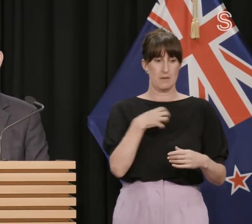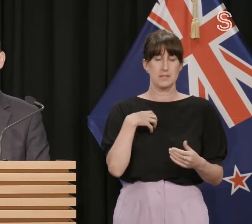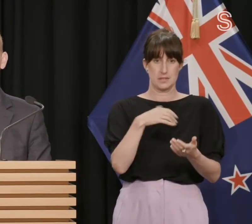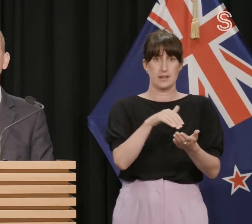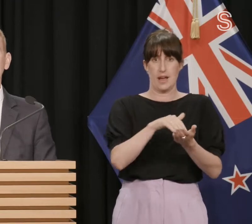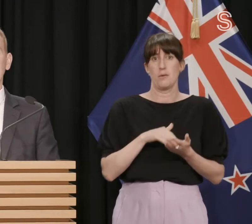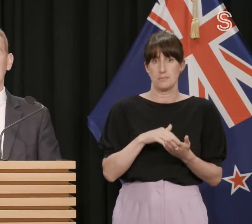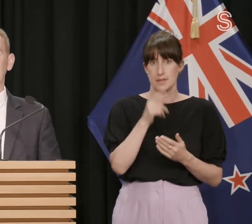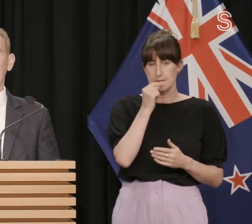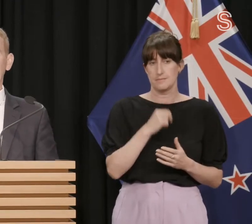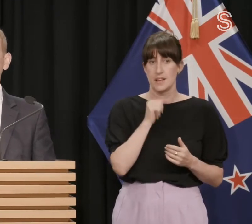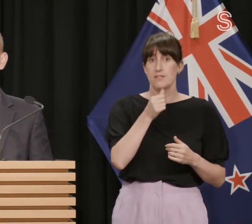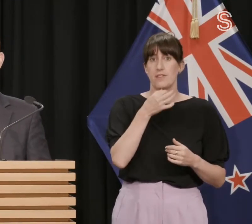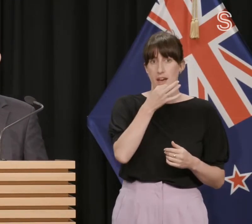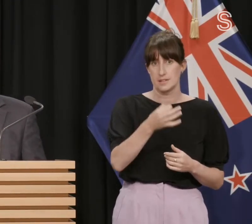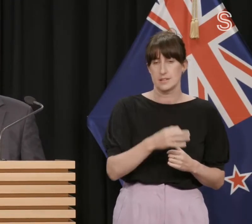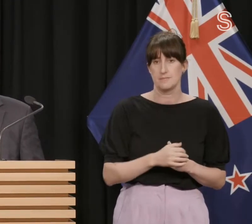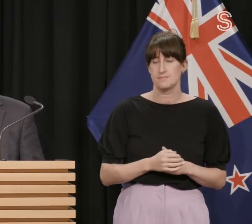for.